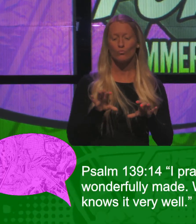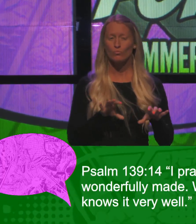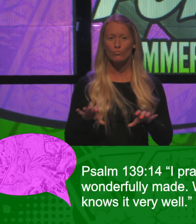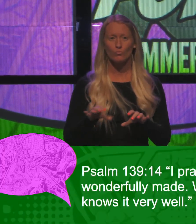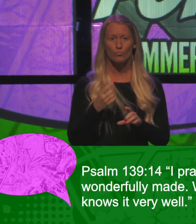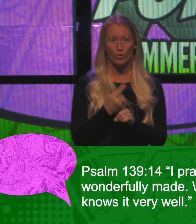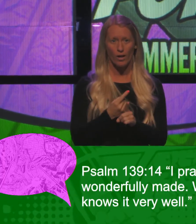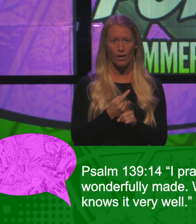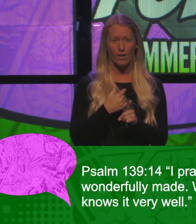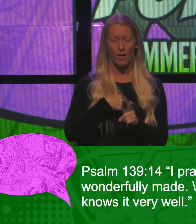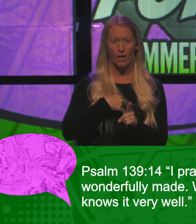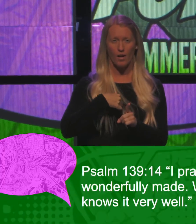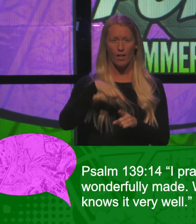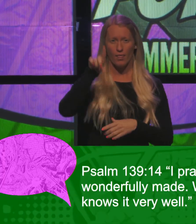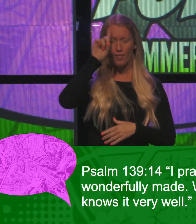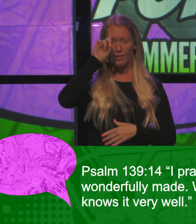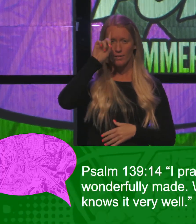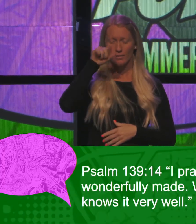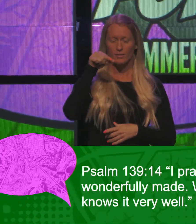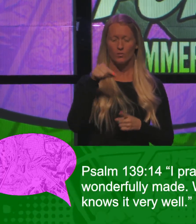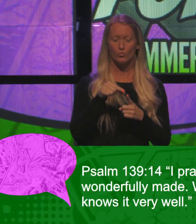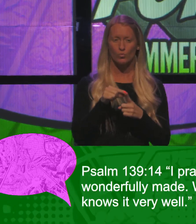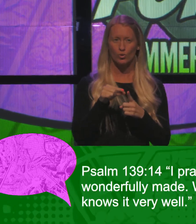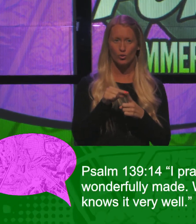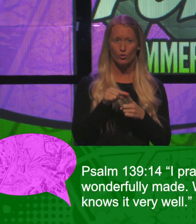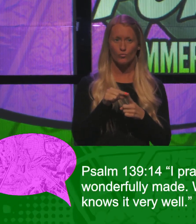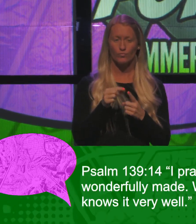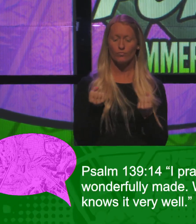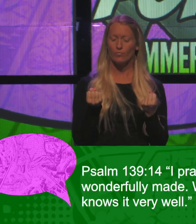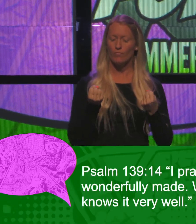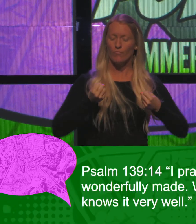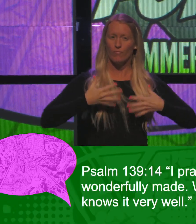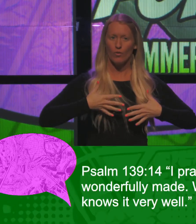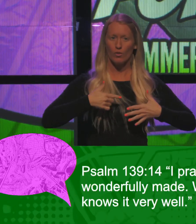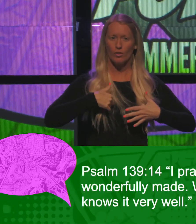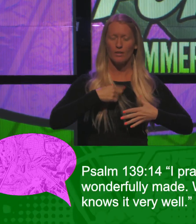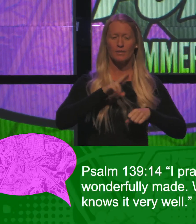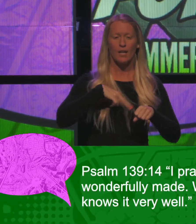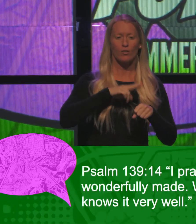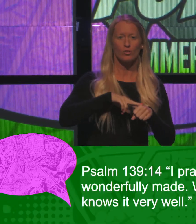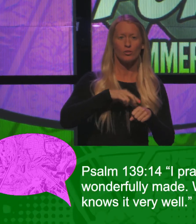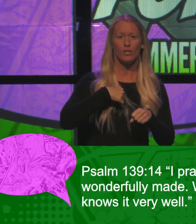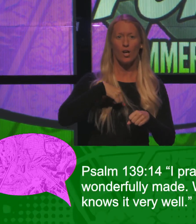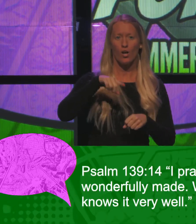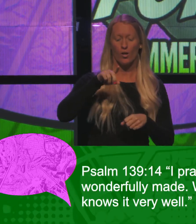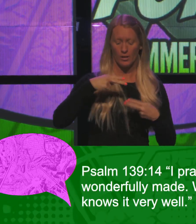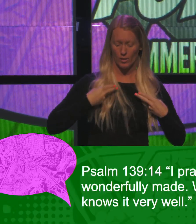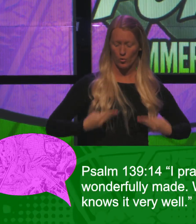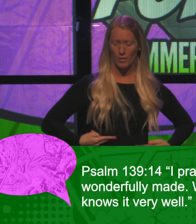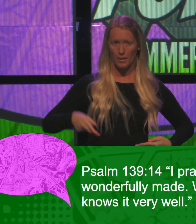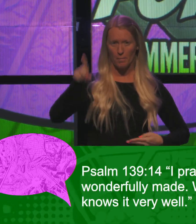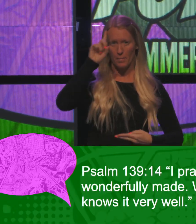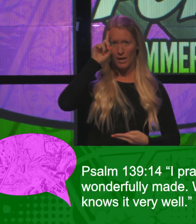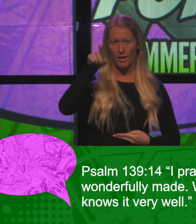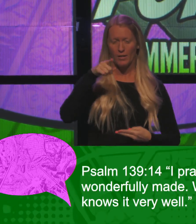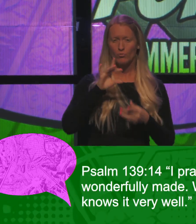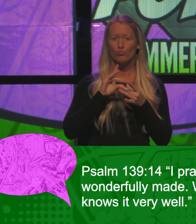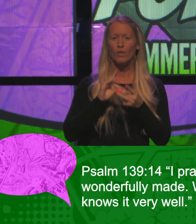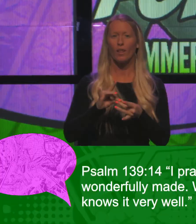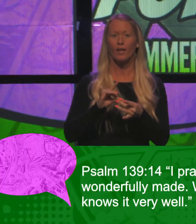idea, this word, fearfully, I think that naturally our human mind goes to scared. But this is not saying